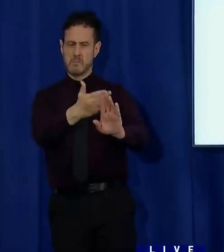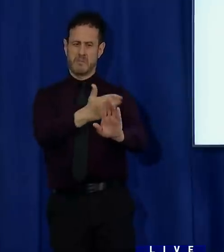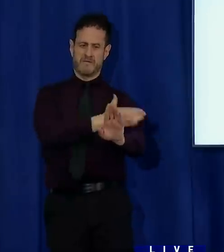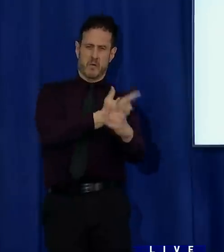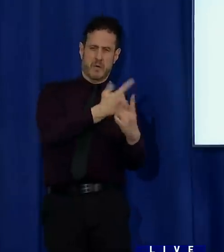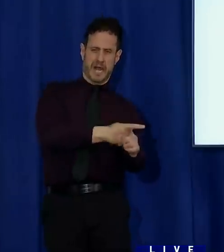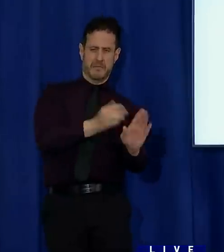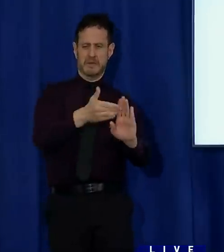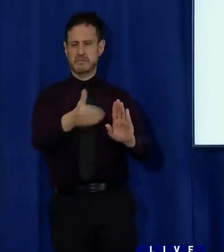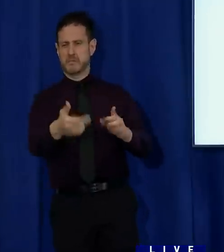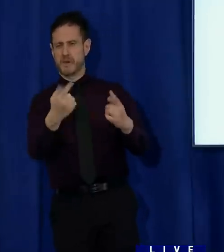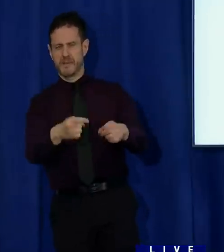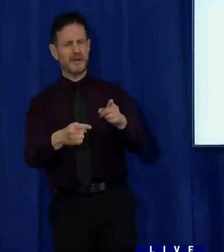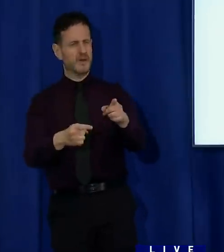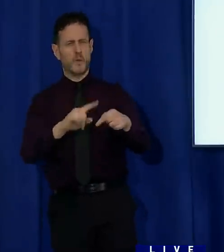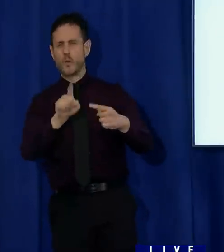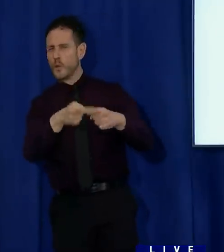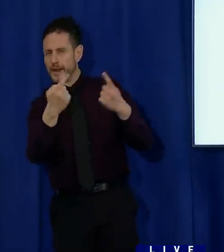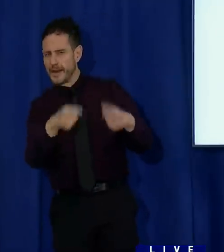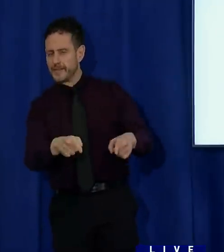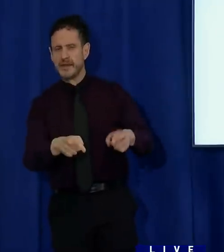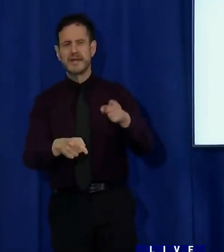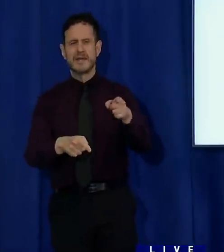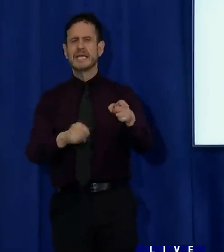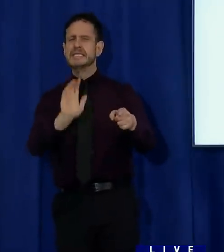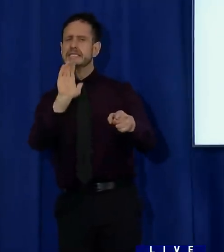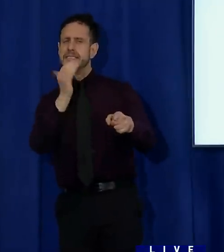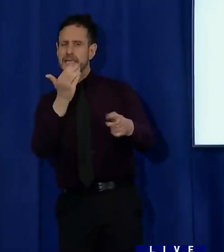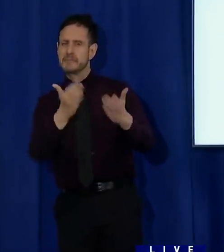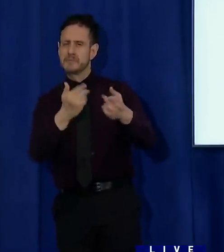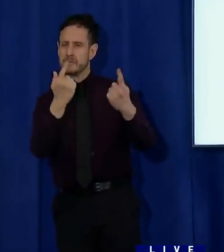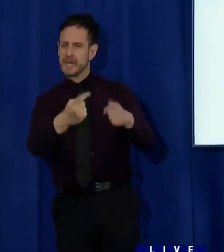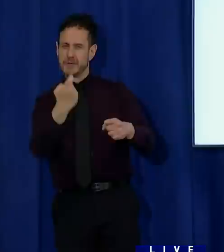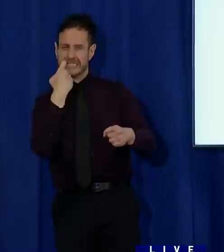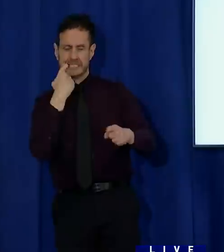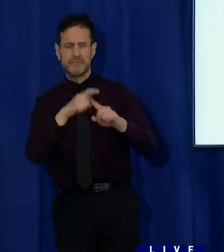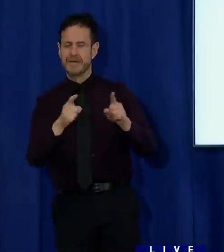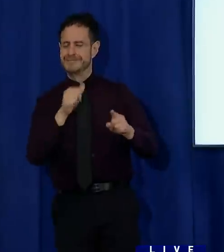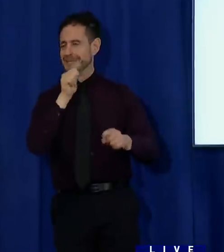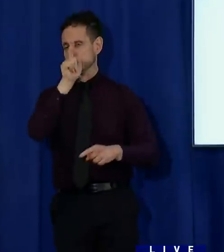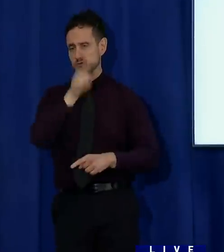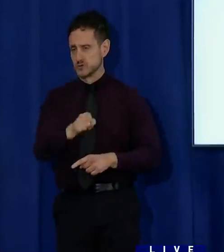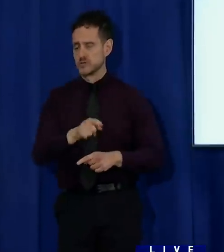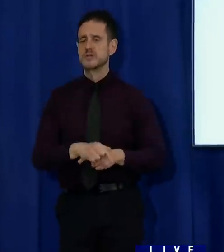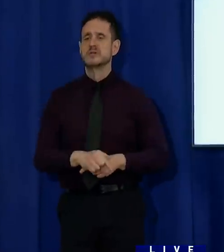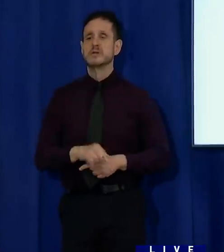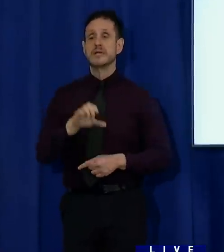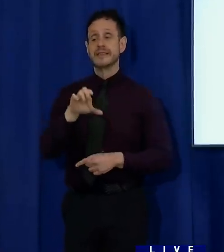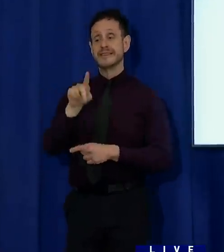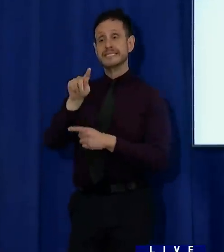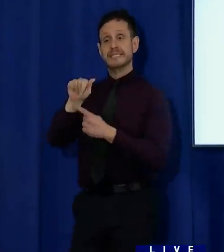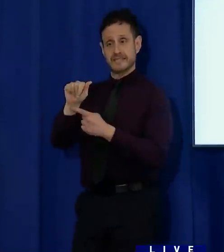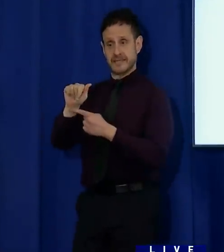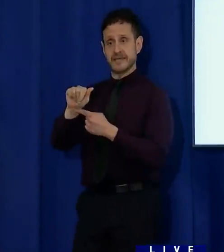it happened. It looks like it may have been recently, but the CTA is actively